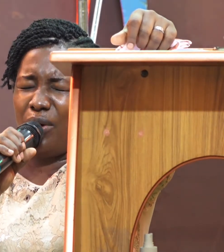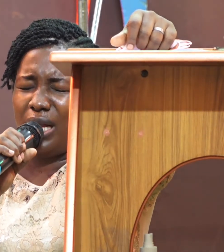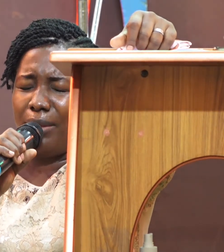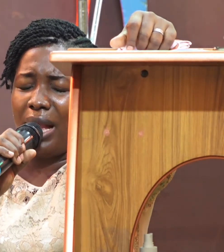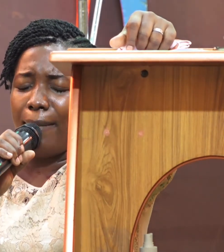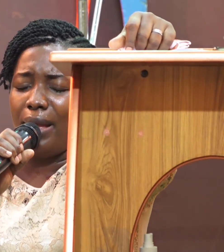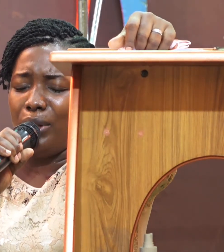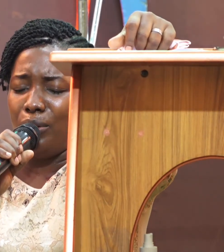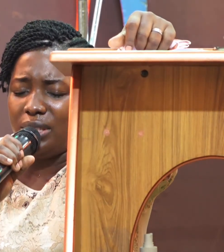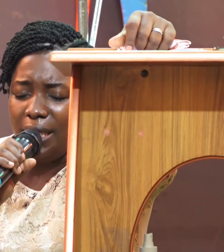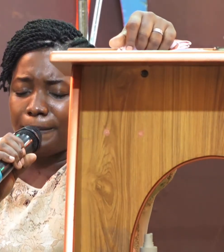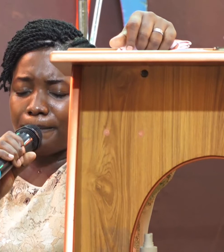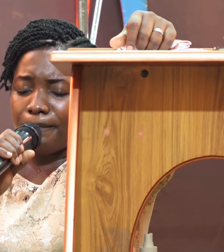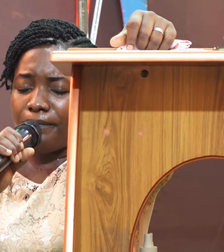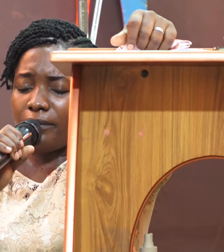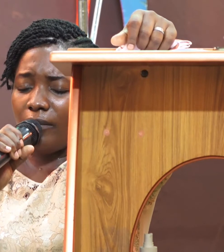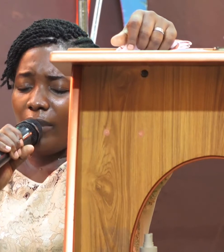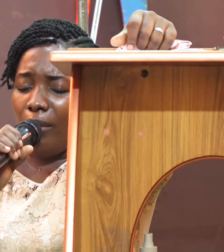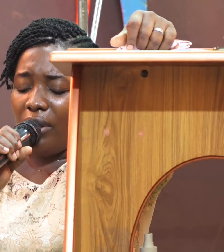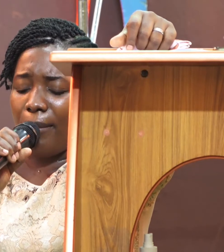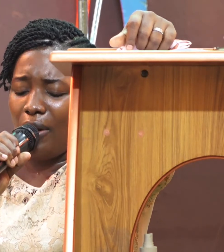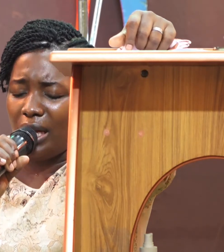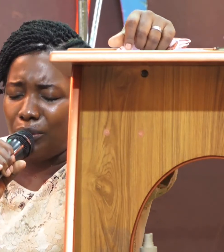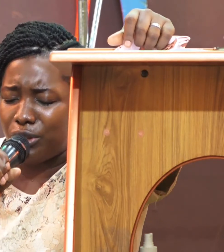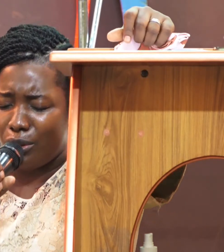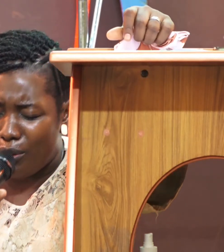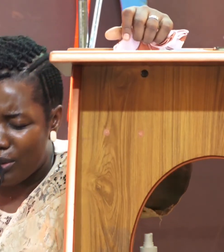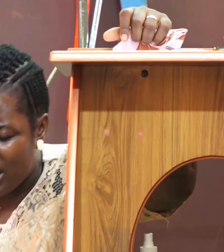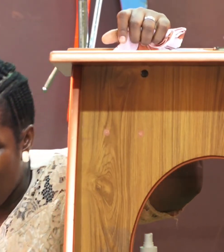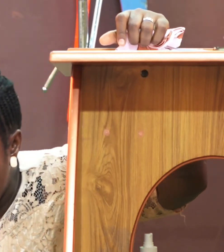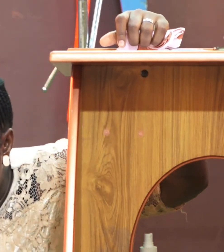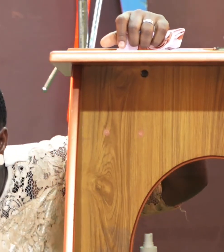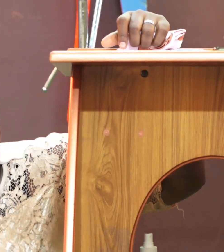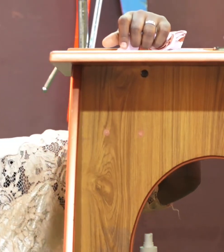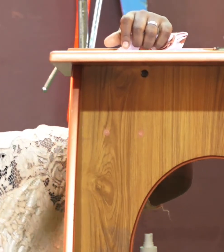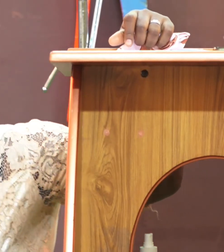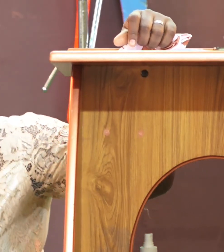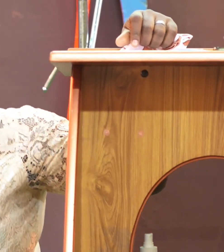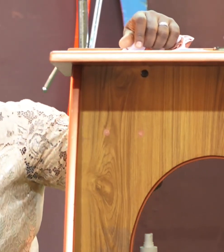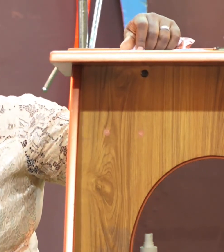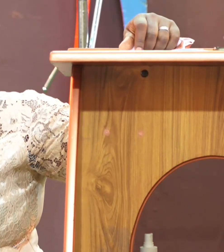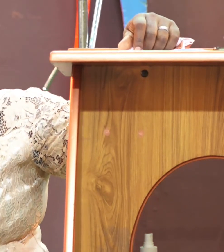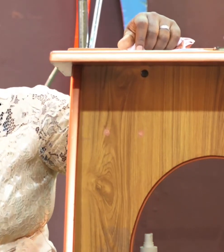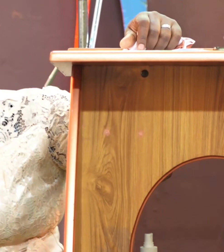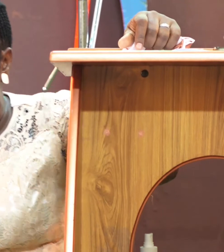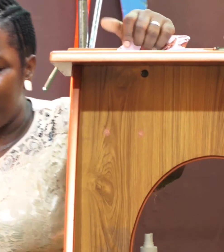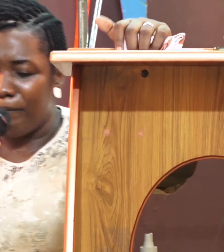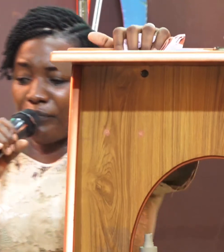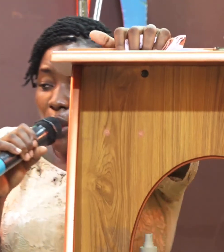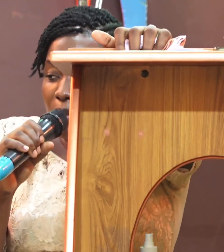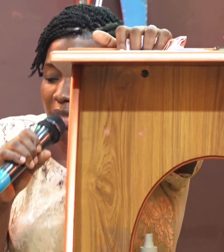omusaayi ogwogera ebigambo ebirungi mukama wange gutulongosa omusaayi gwo gutulongosa